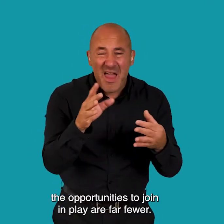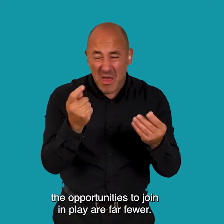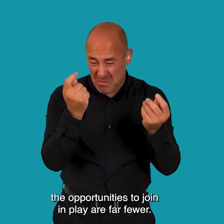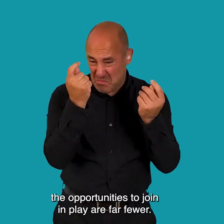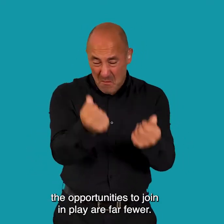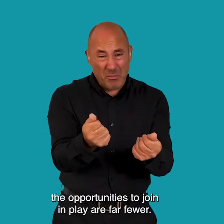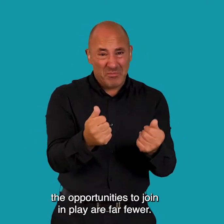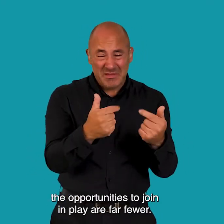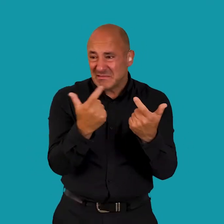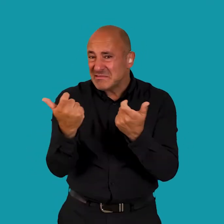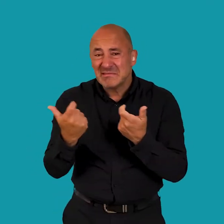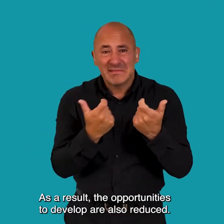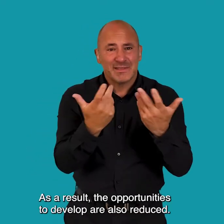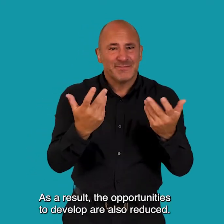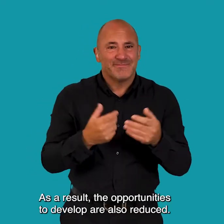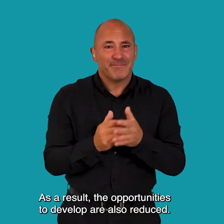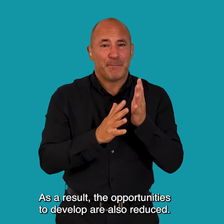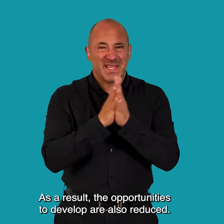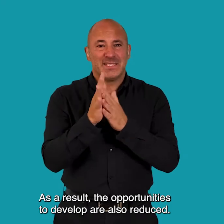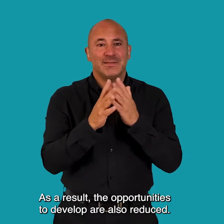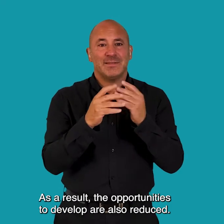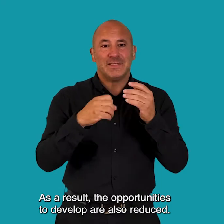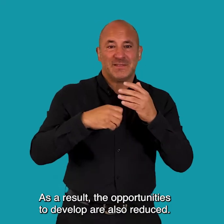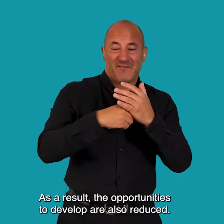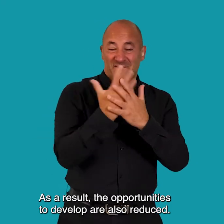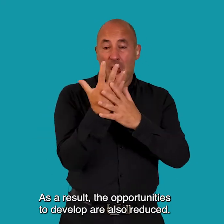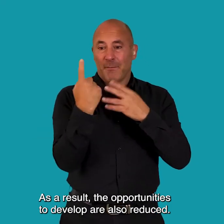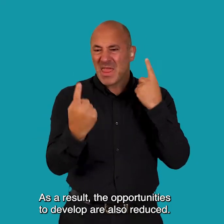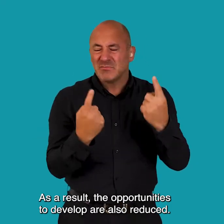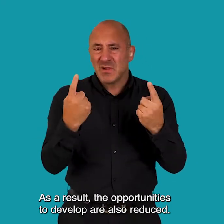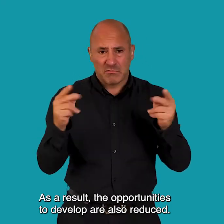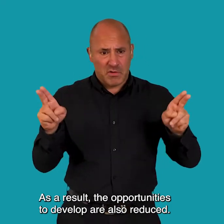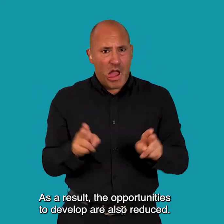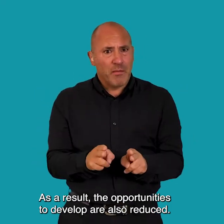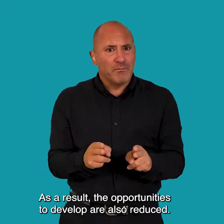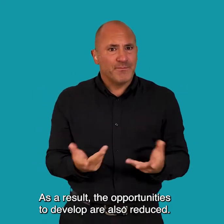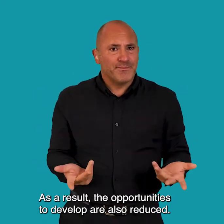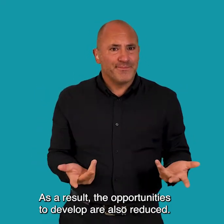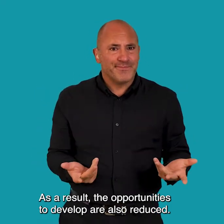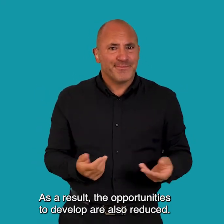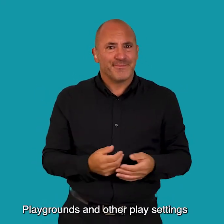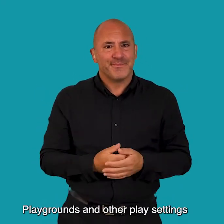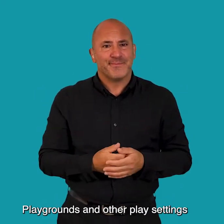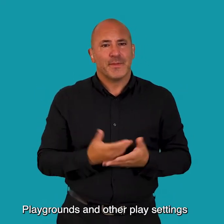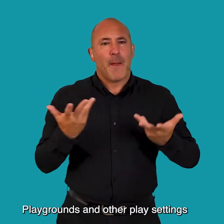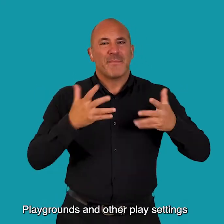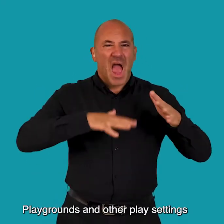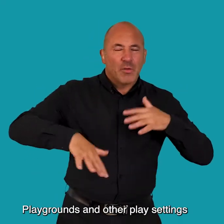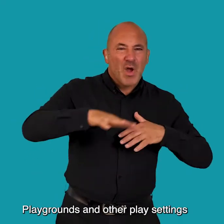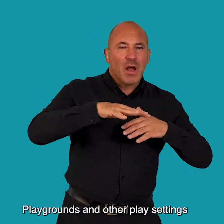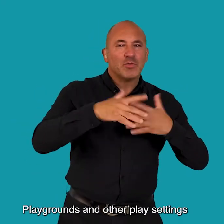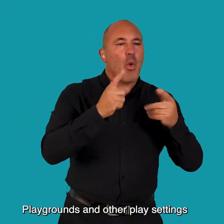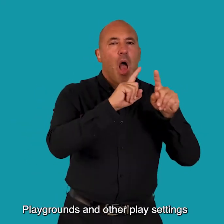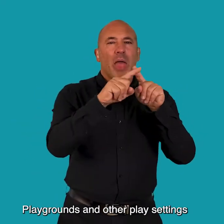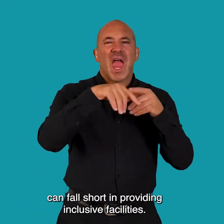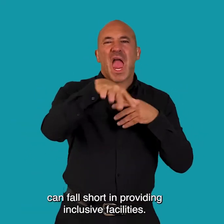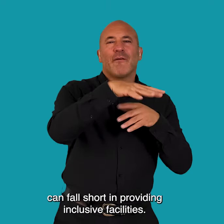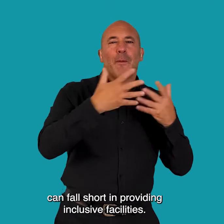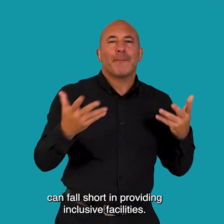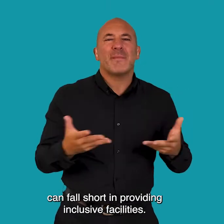far fewer. As a result, the opportunities to develop are also reduced. Playgrounds and other play settings can fall short